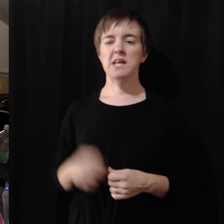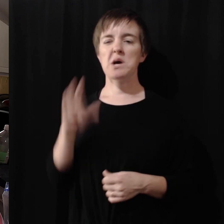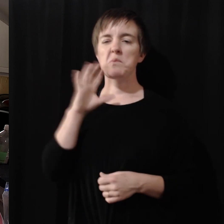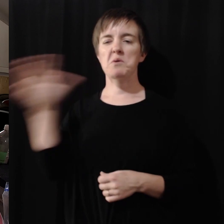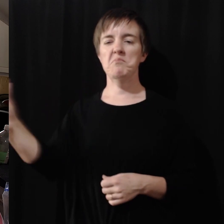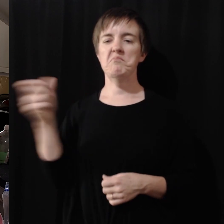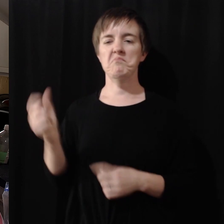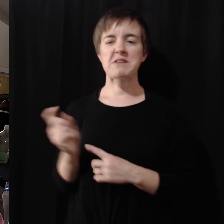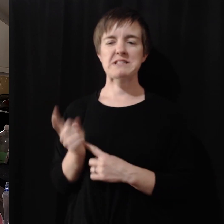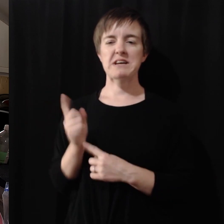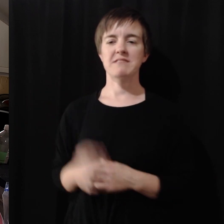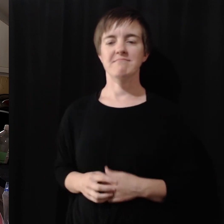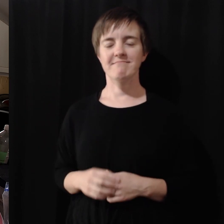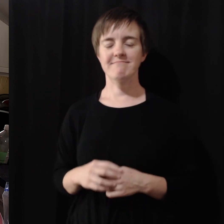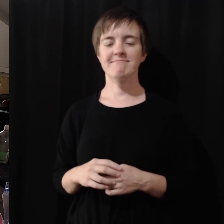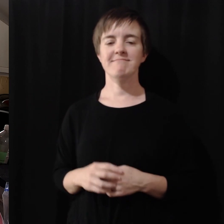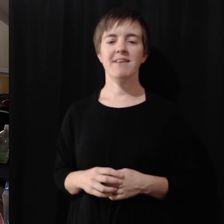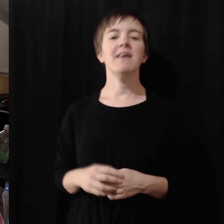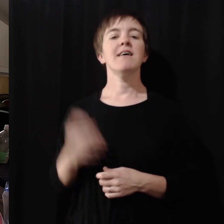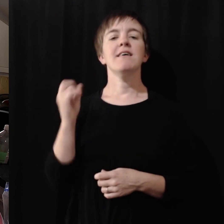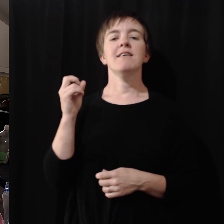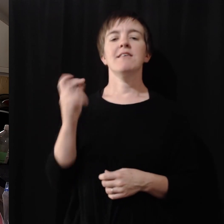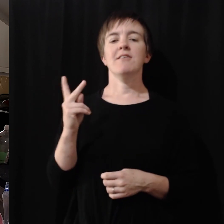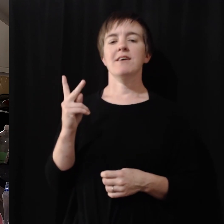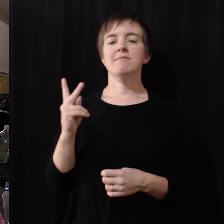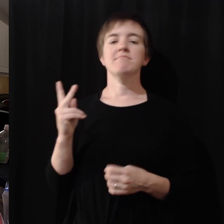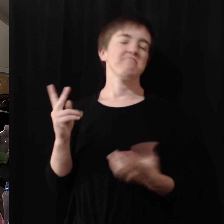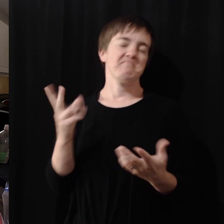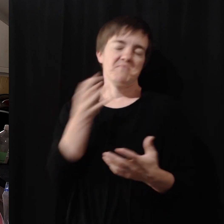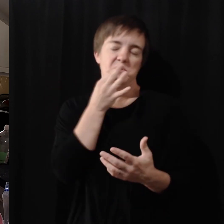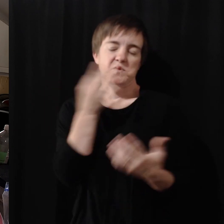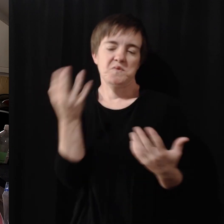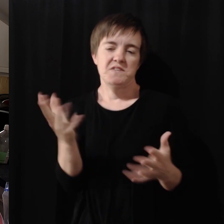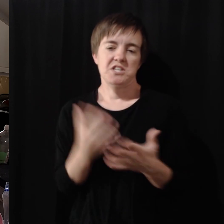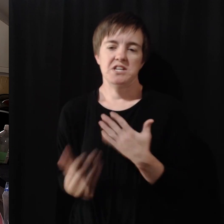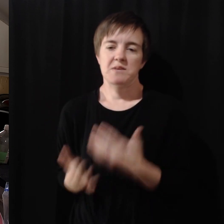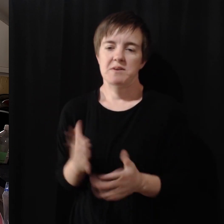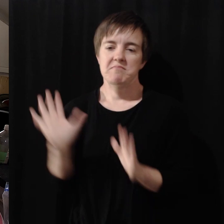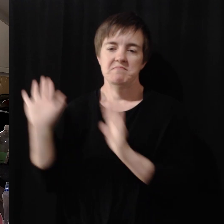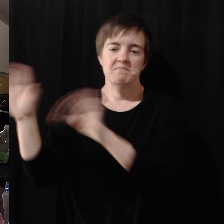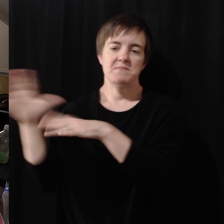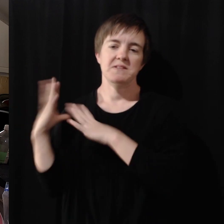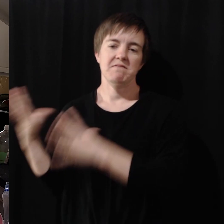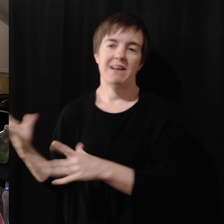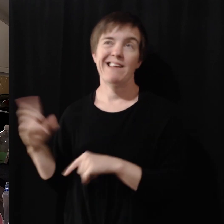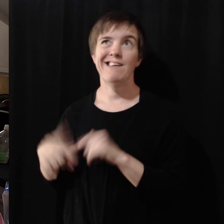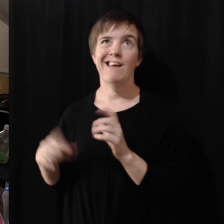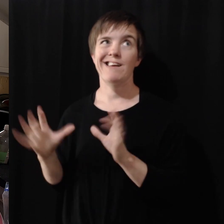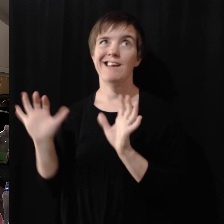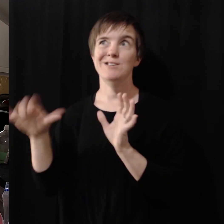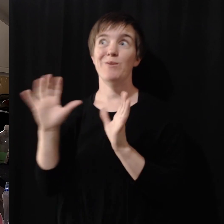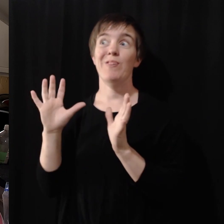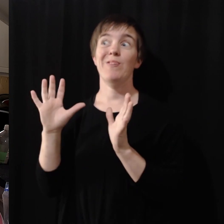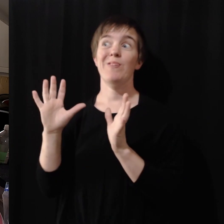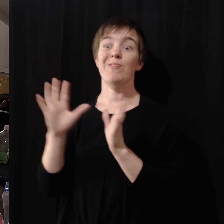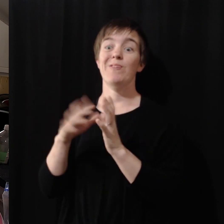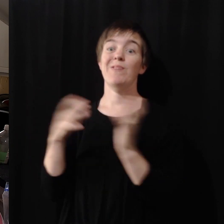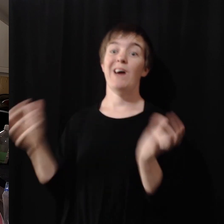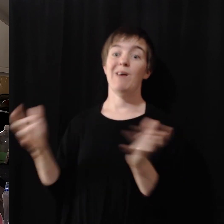We'll snag him in a second. Okay. So, we're nearly done anyway. It's fine. You can't get into that much trouble.